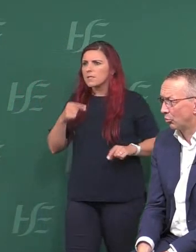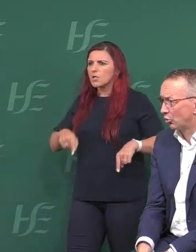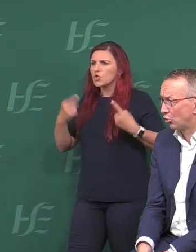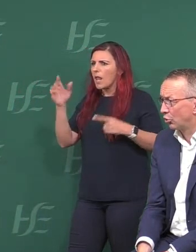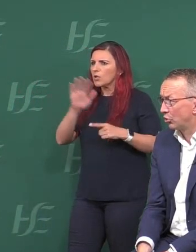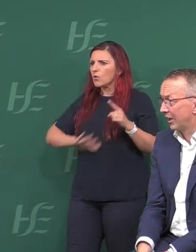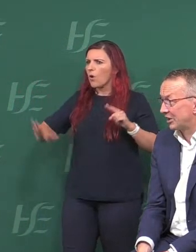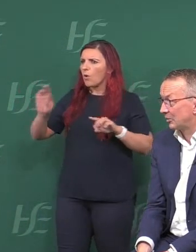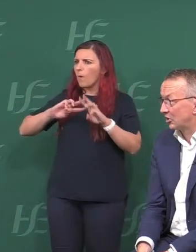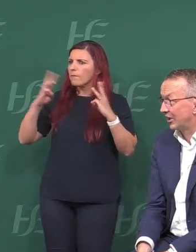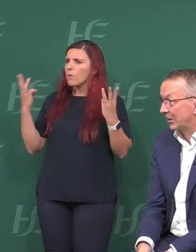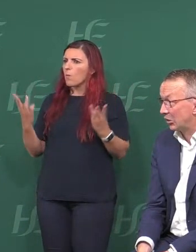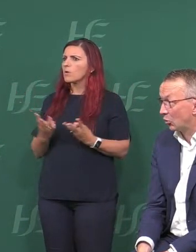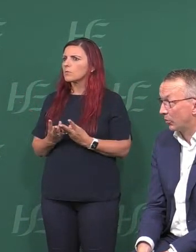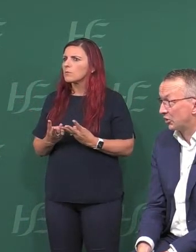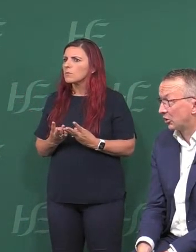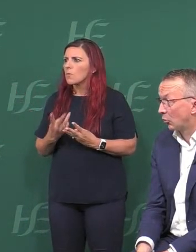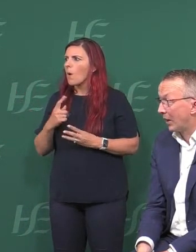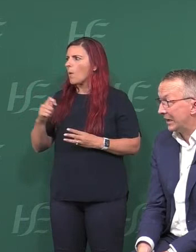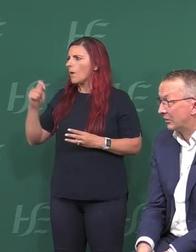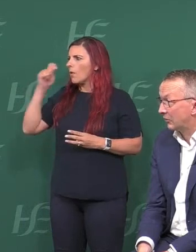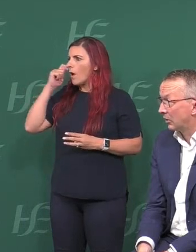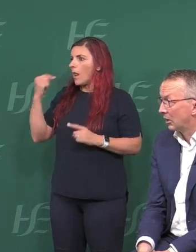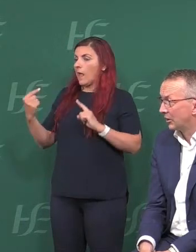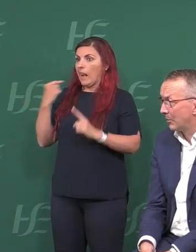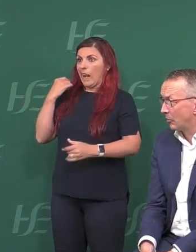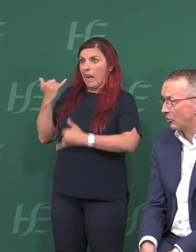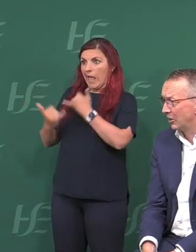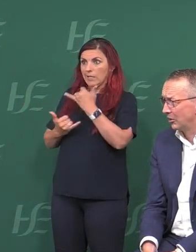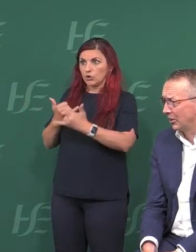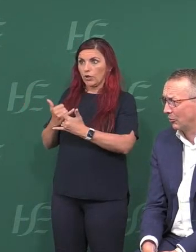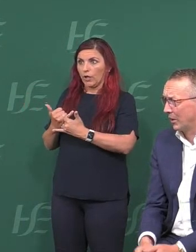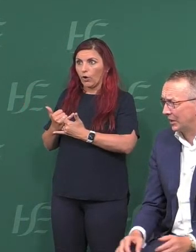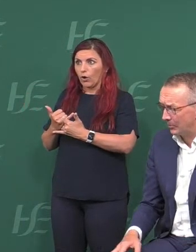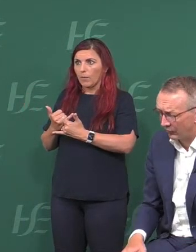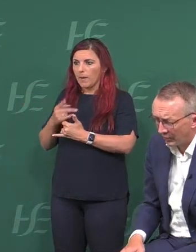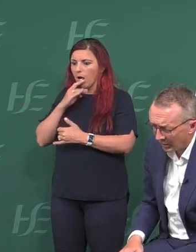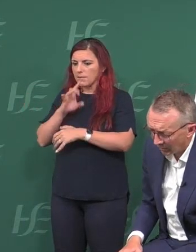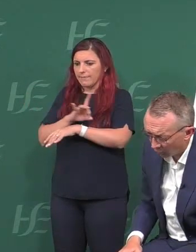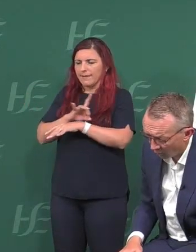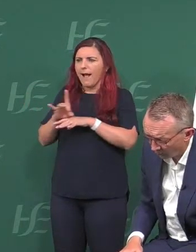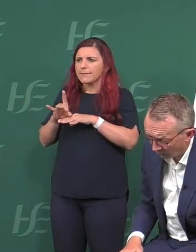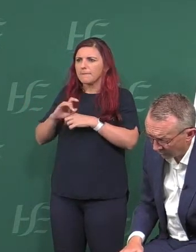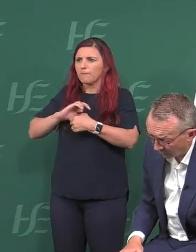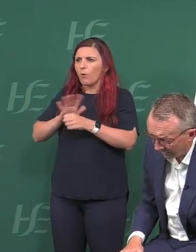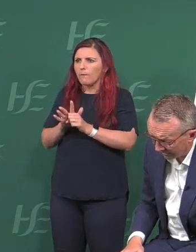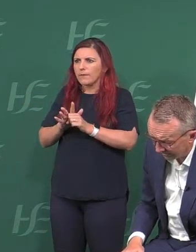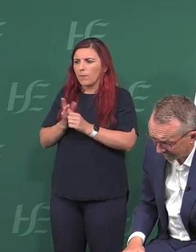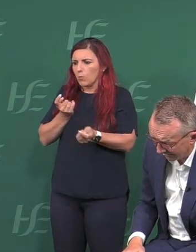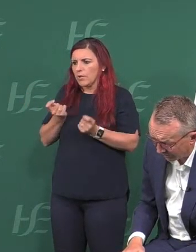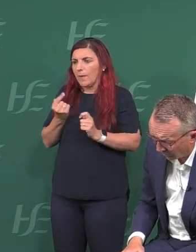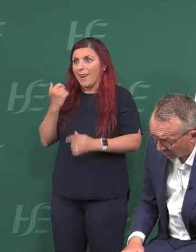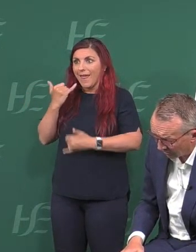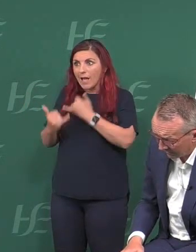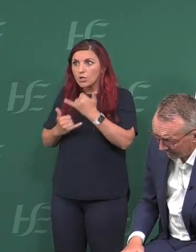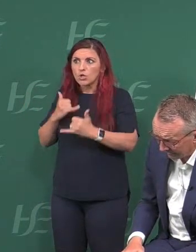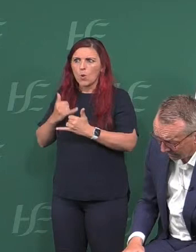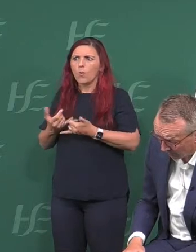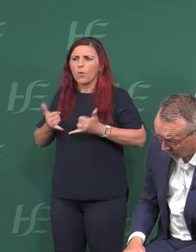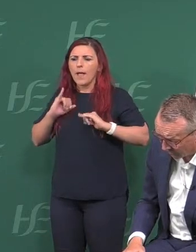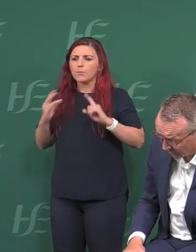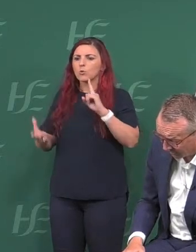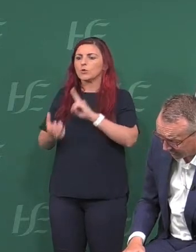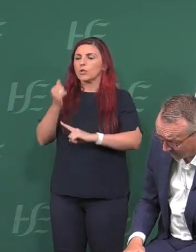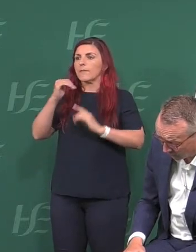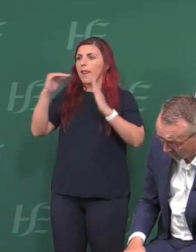on much cruder estimates a year ago, based on the wild type we were the wild type of COVID we were dealing with last year, the